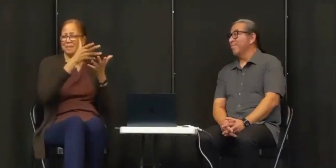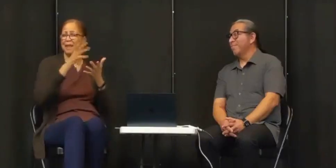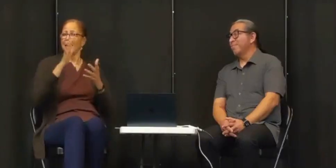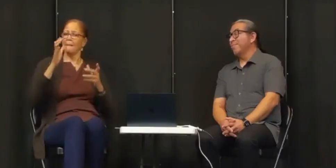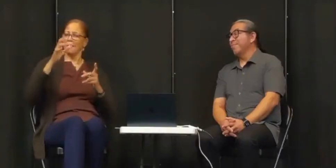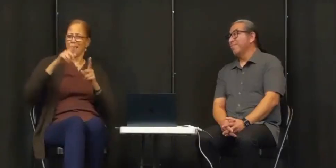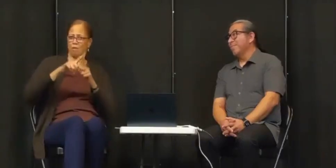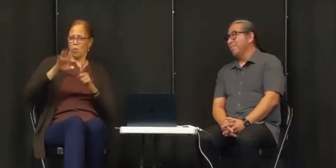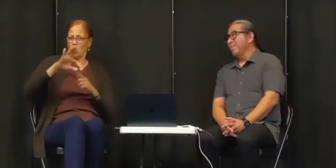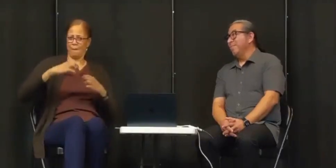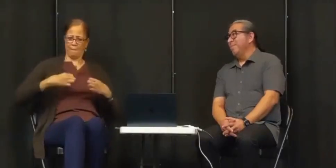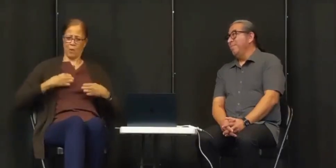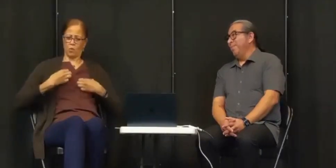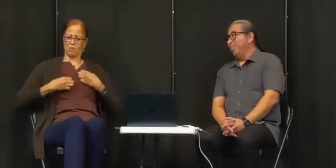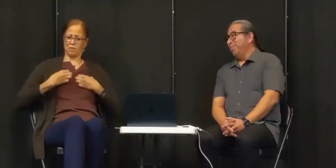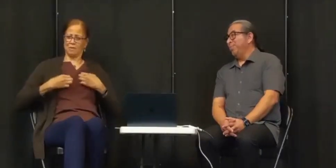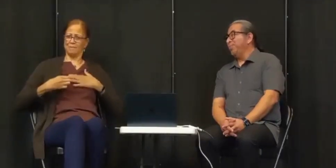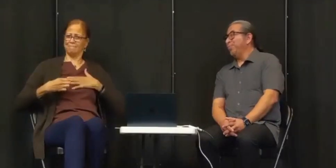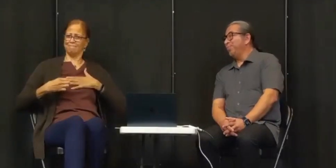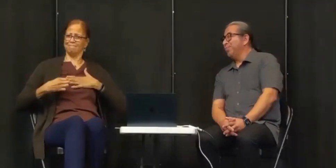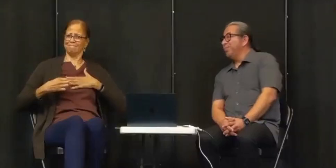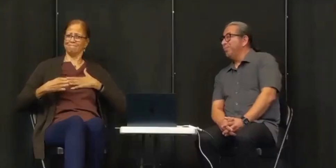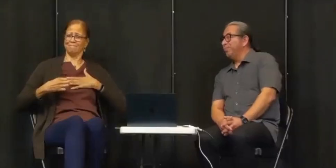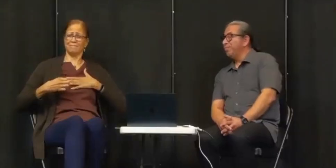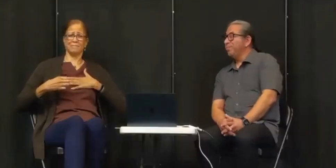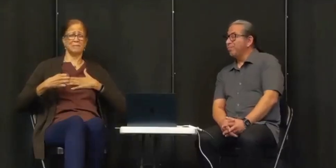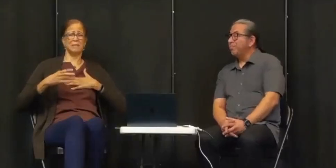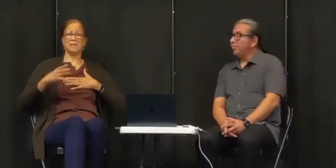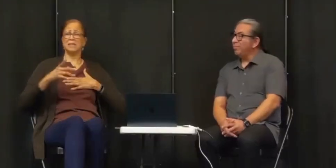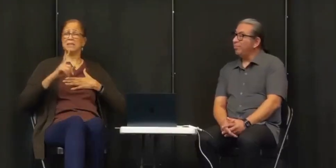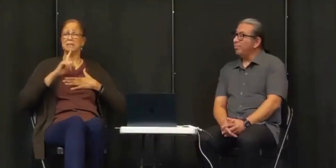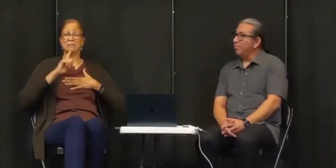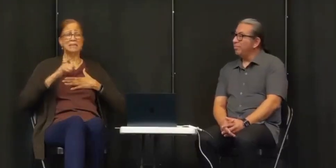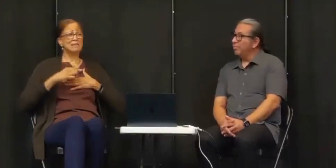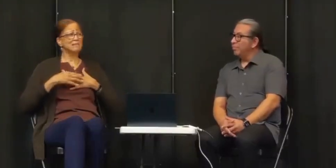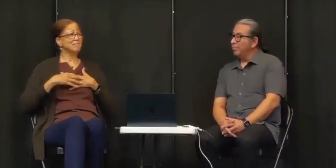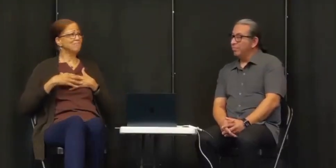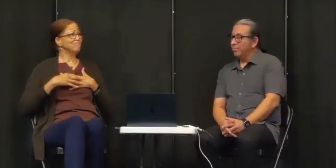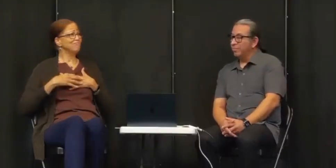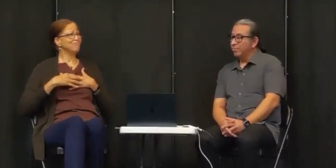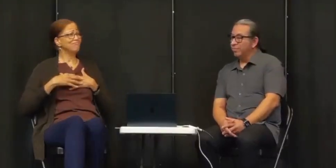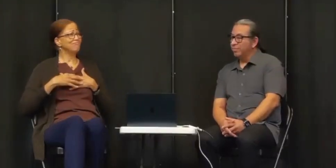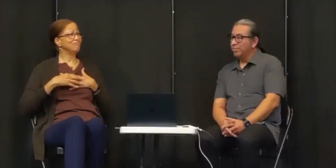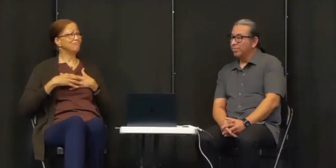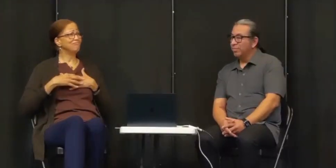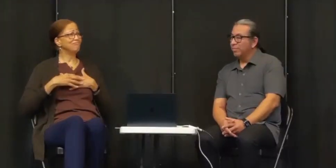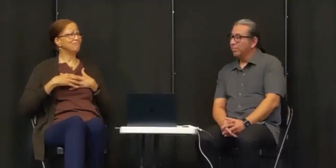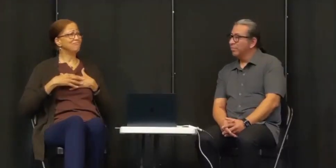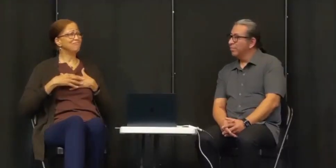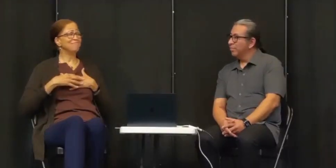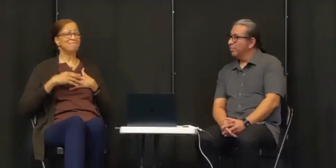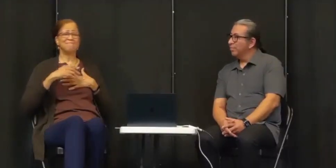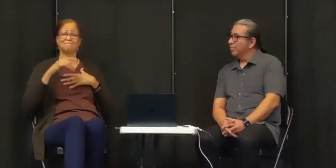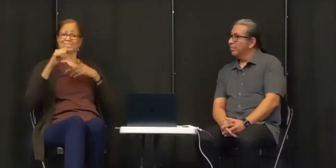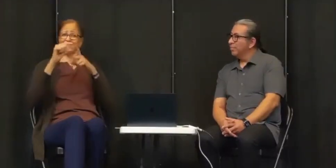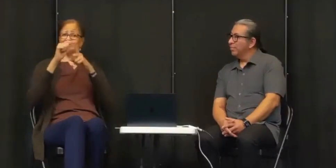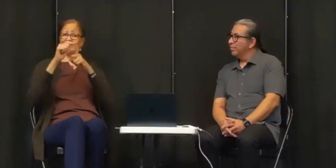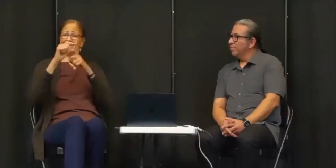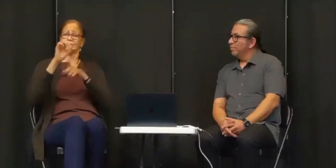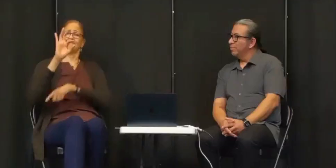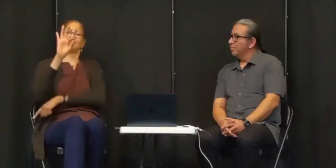the family, and it's not going to be a good situation. So you have to take care of your emotions and